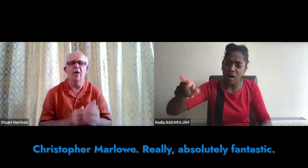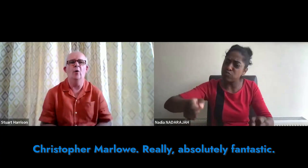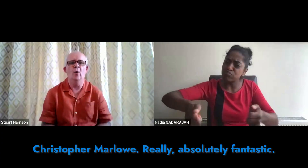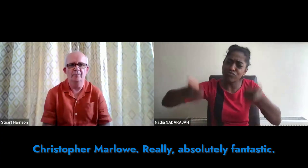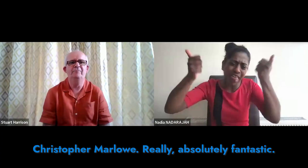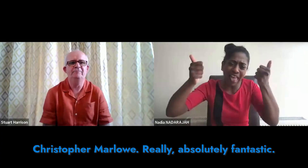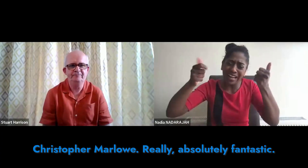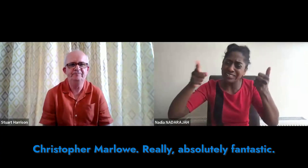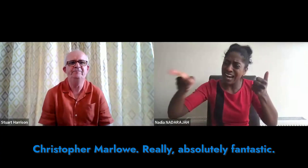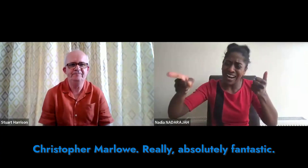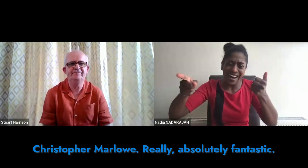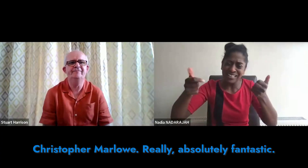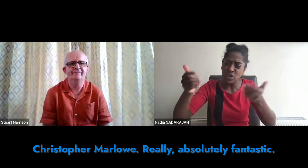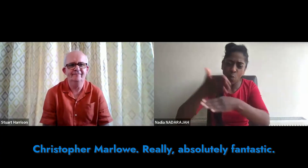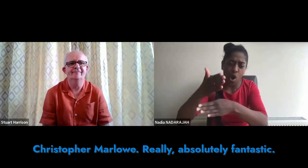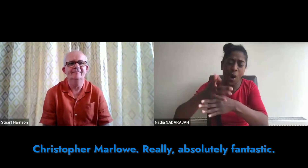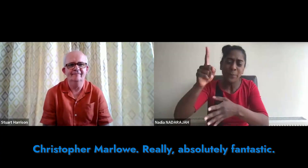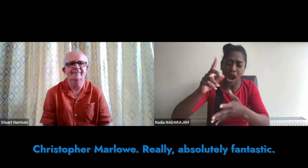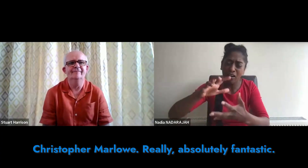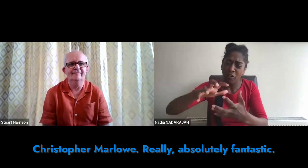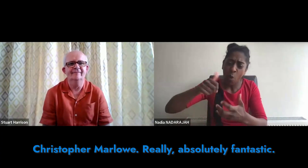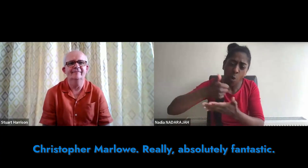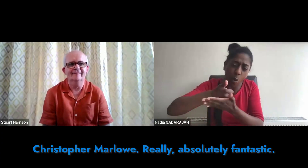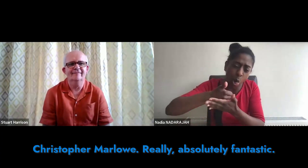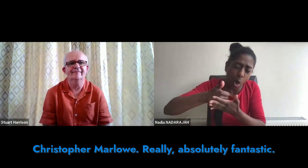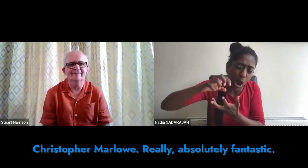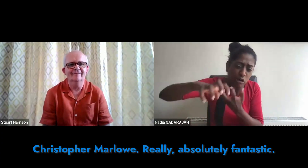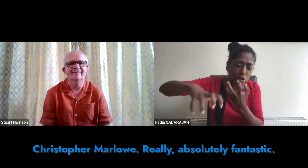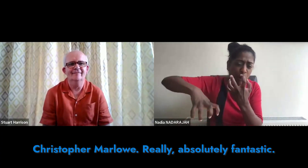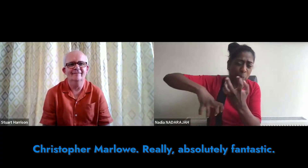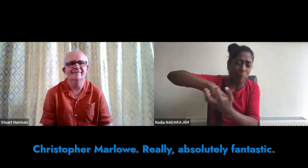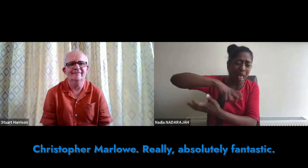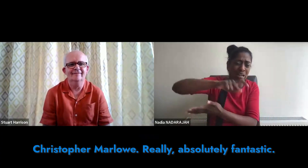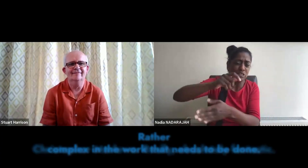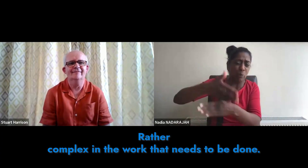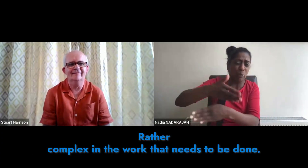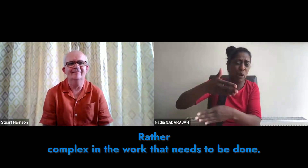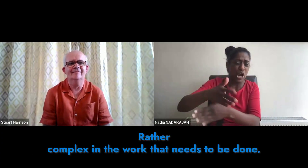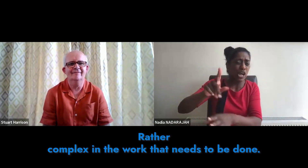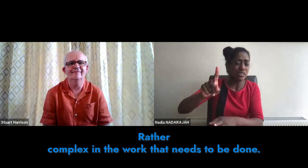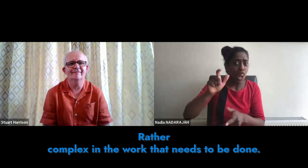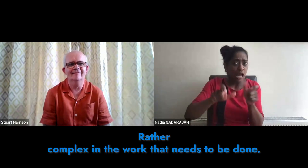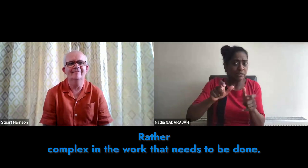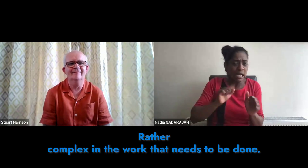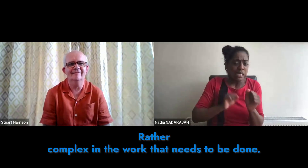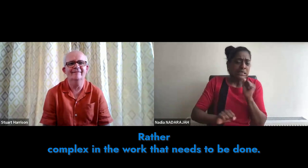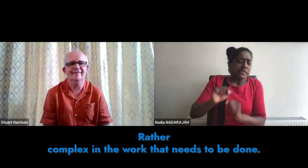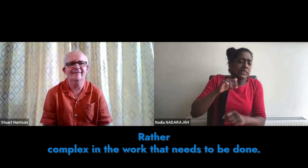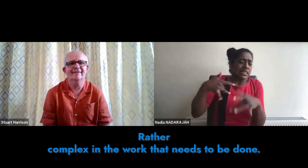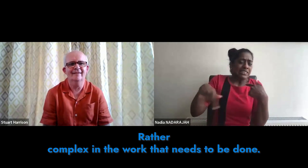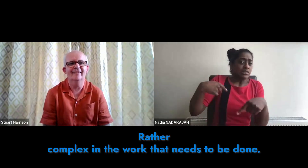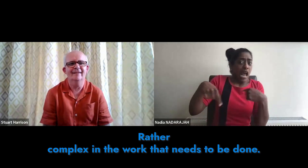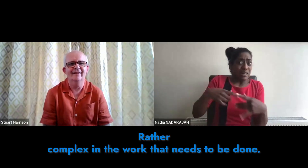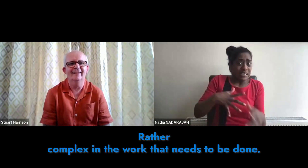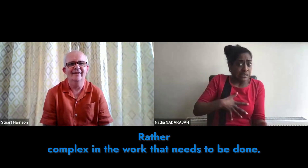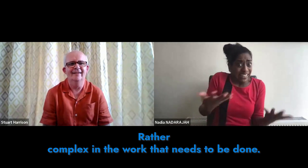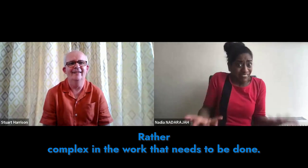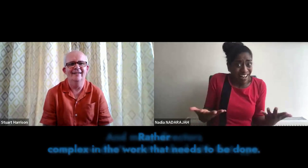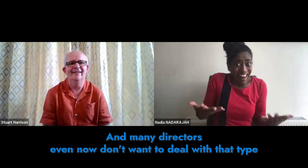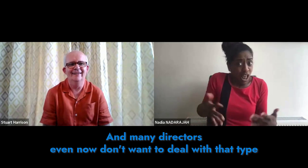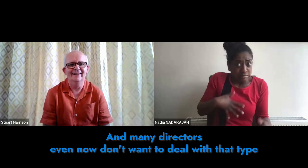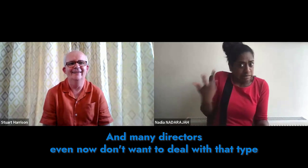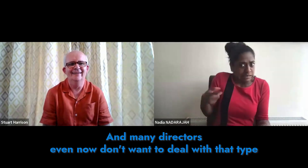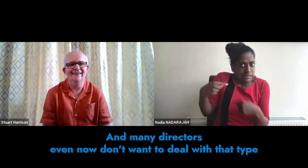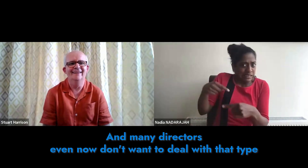Marlowe. Really old, but absolutely fantastic. Rather complex in the work that needs to be